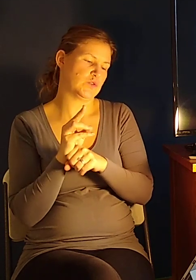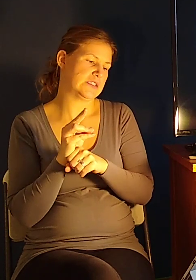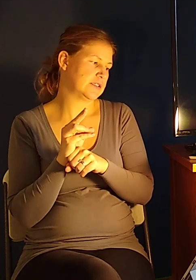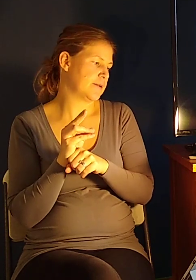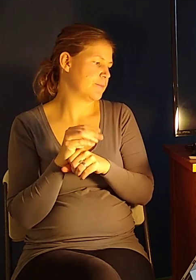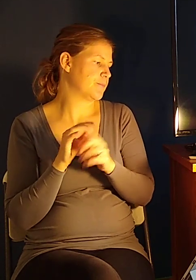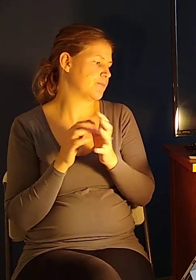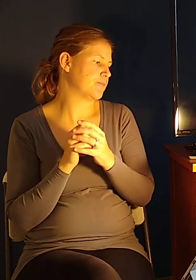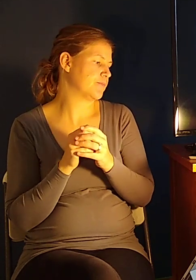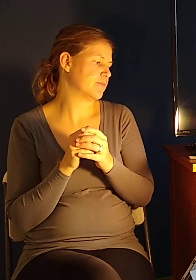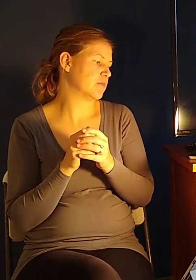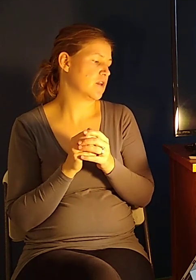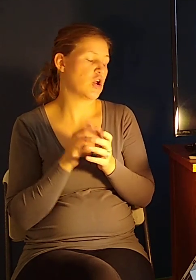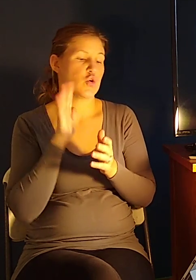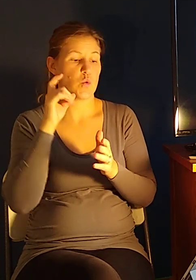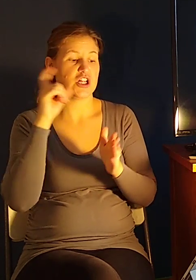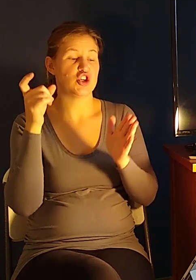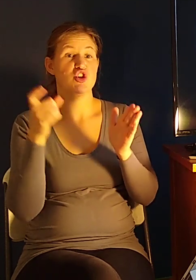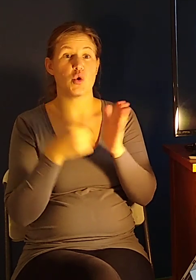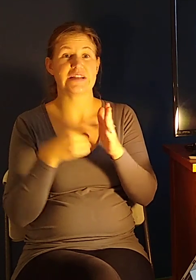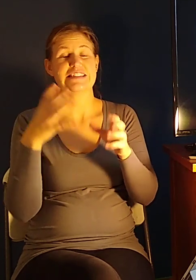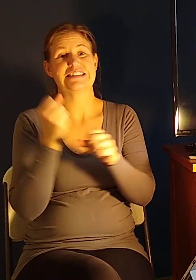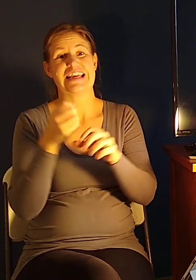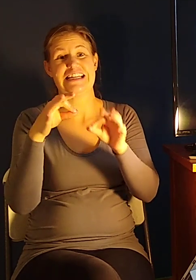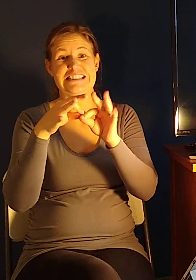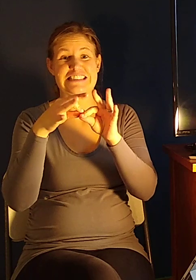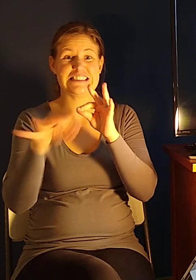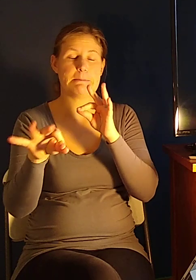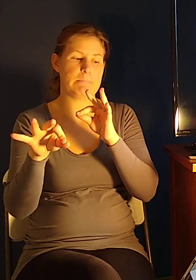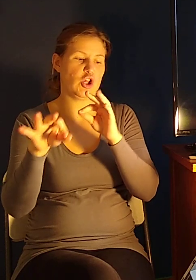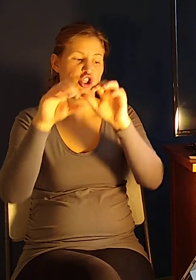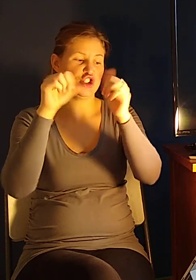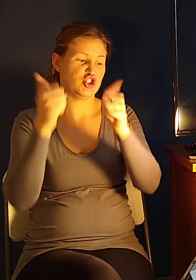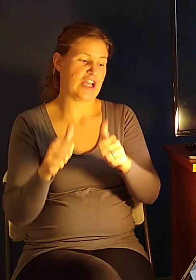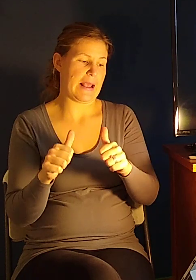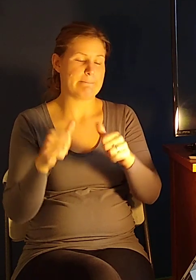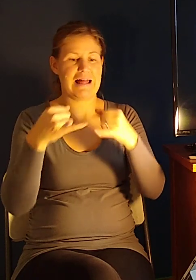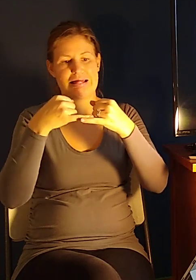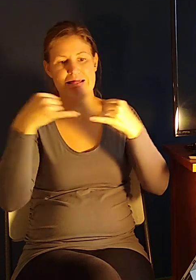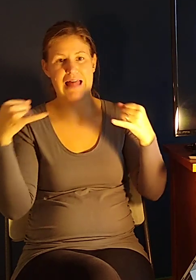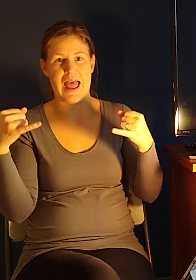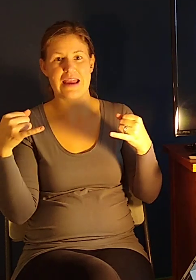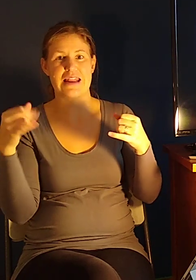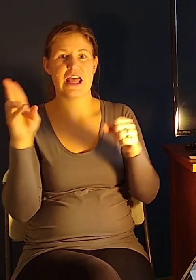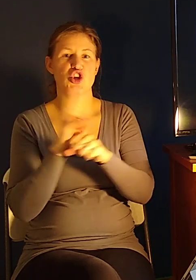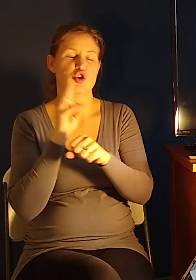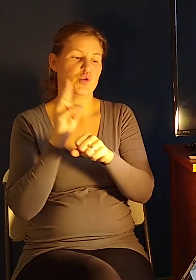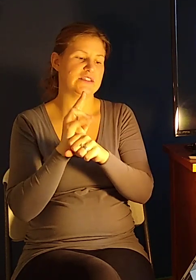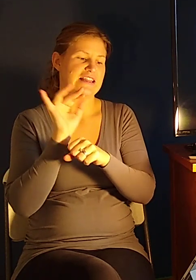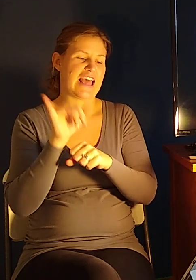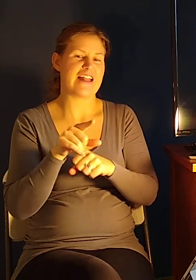that he's taking simple shape and line and using those in very